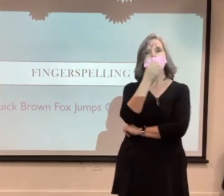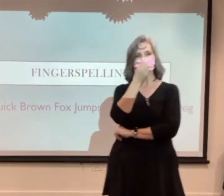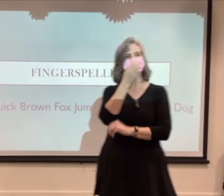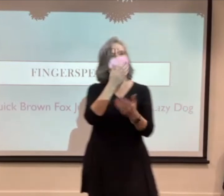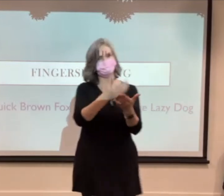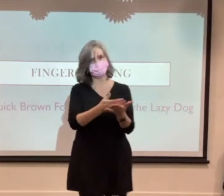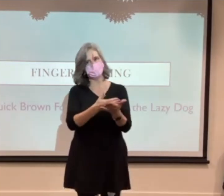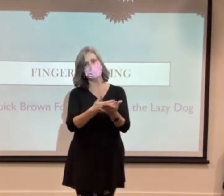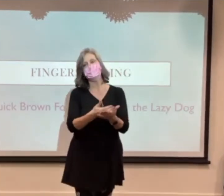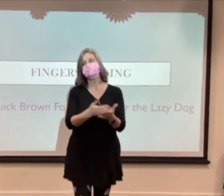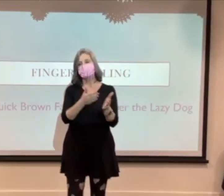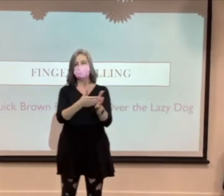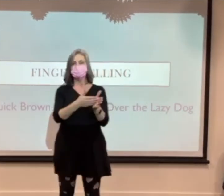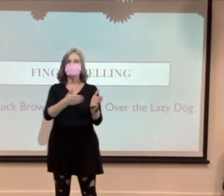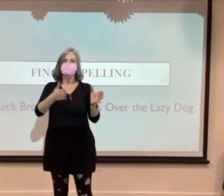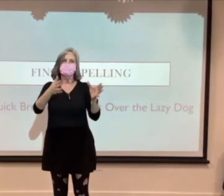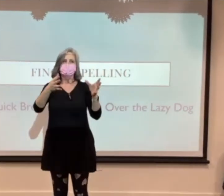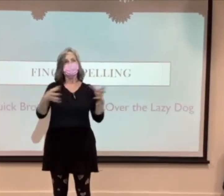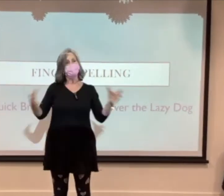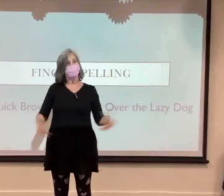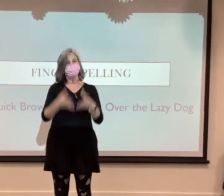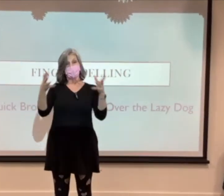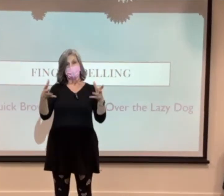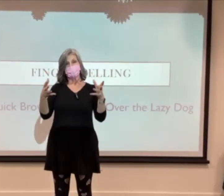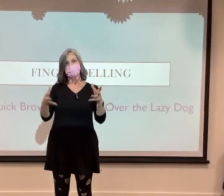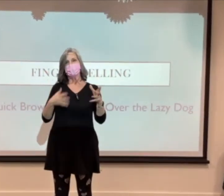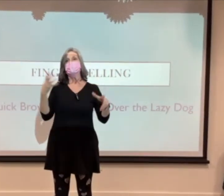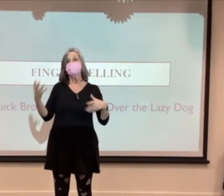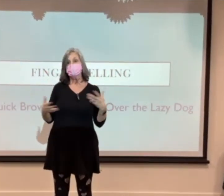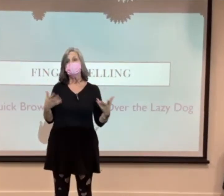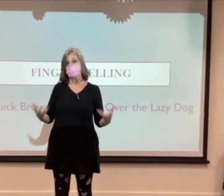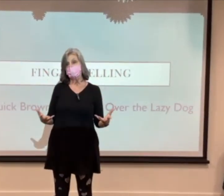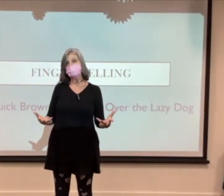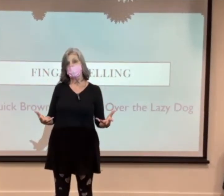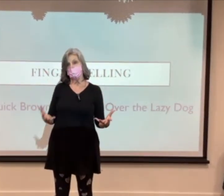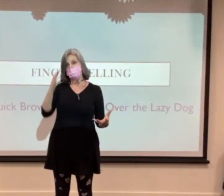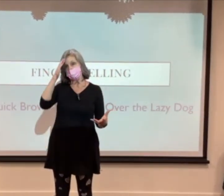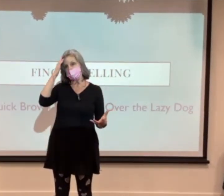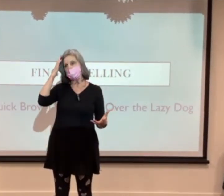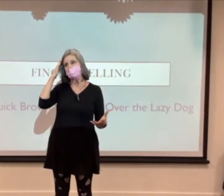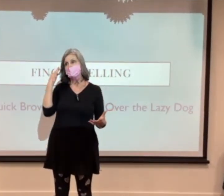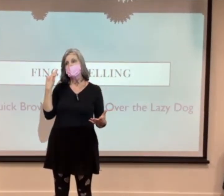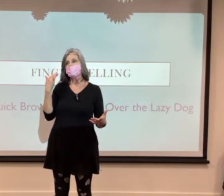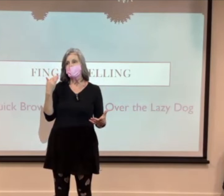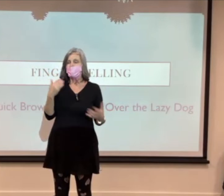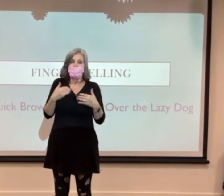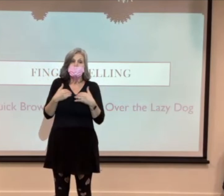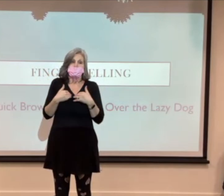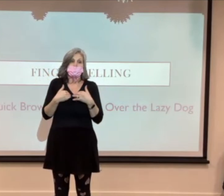right? That's the rudeness. And I think the more evolved we get, the more inclusive we can become, because I think I